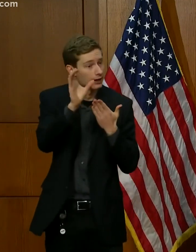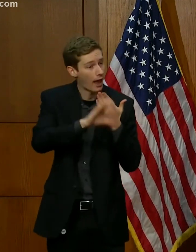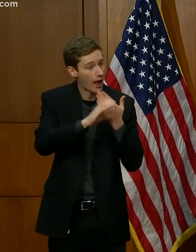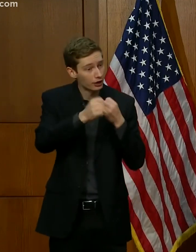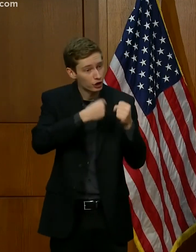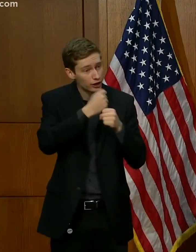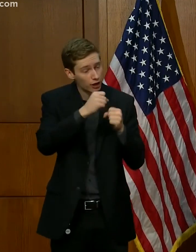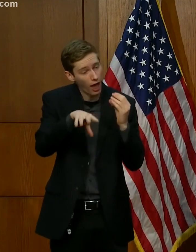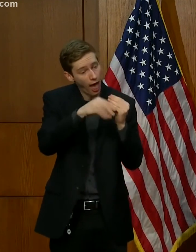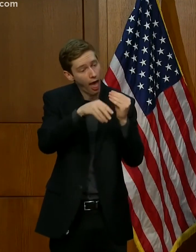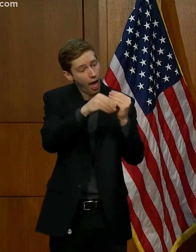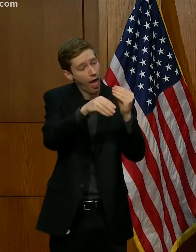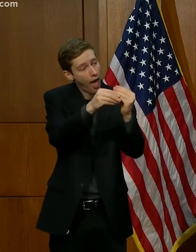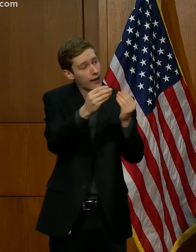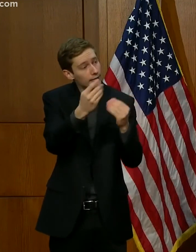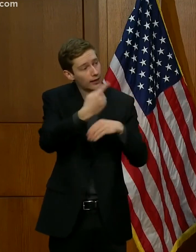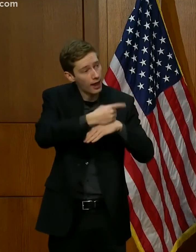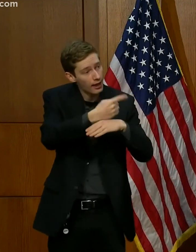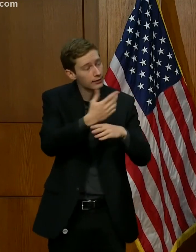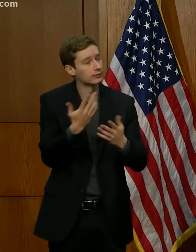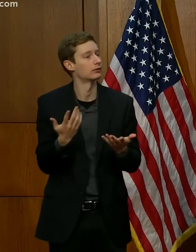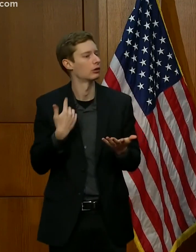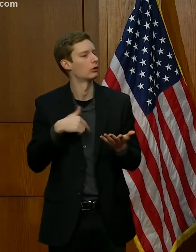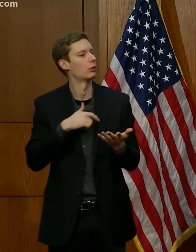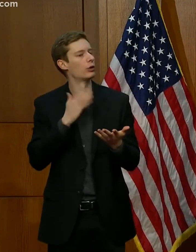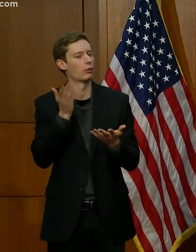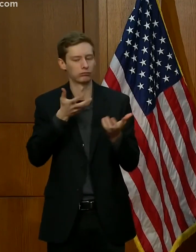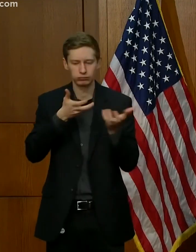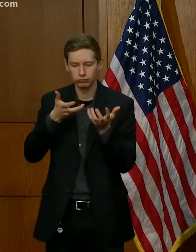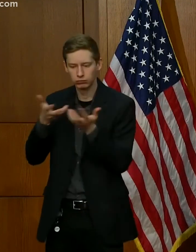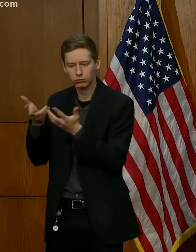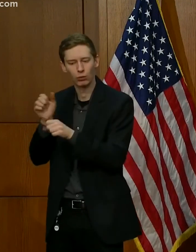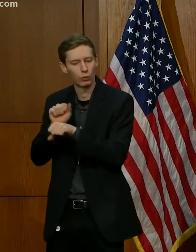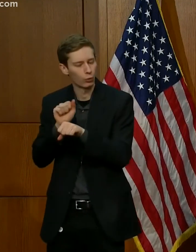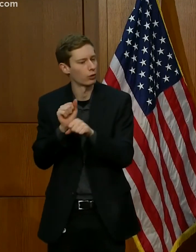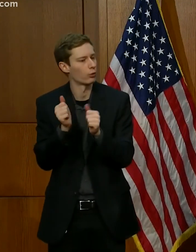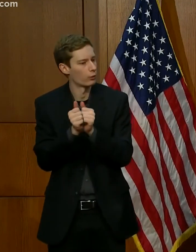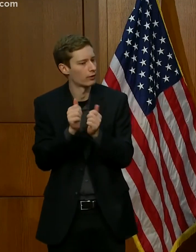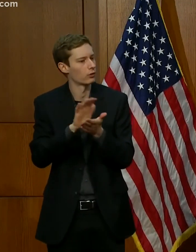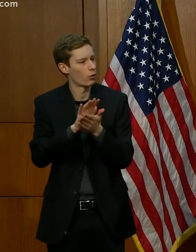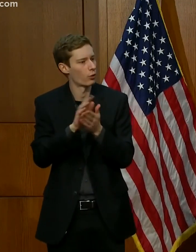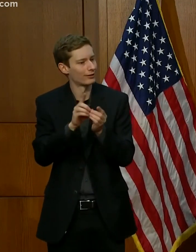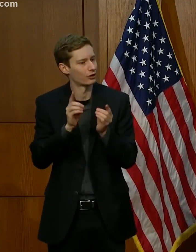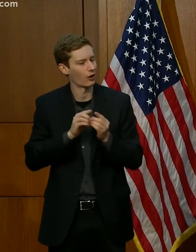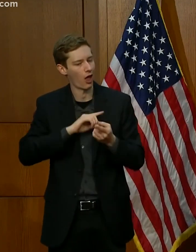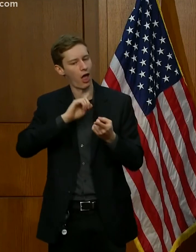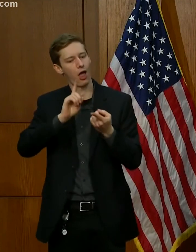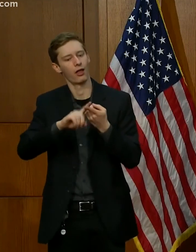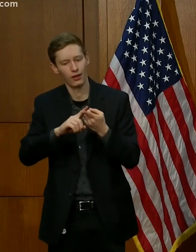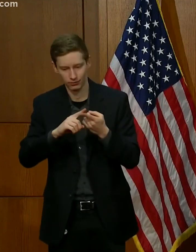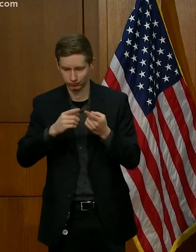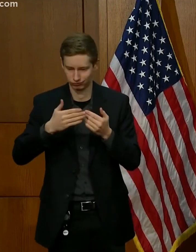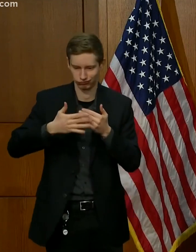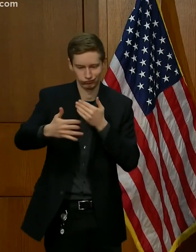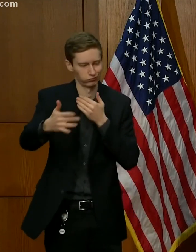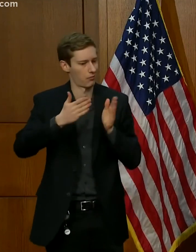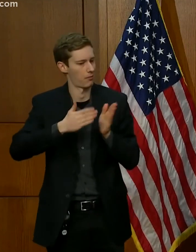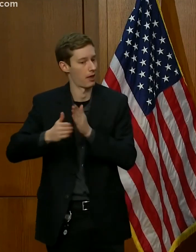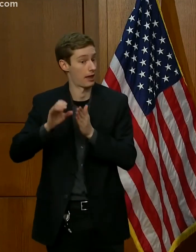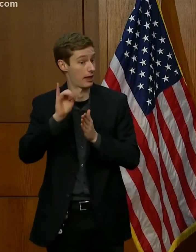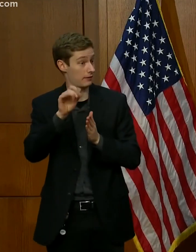day. And we're going to work with them between now and March 15th and then on into the summer on what those plans look like. And if they need extra support from the